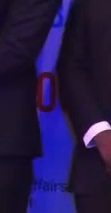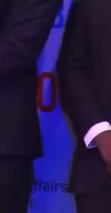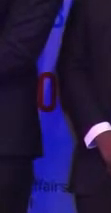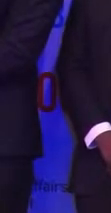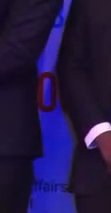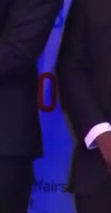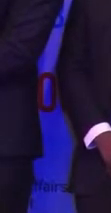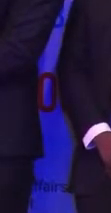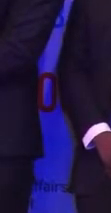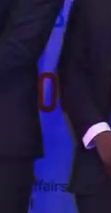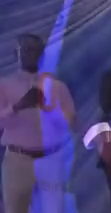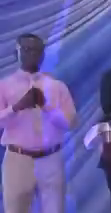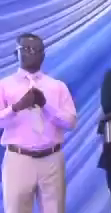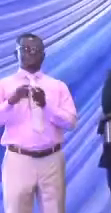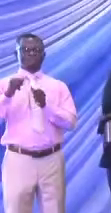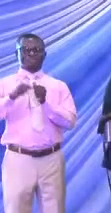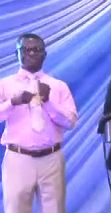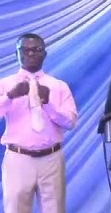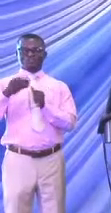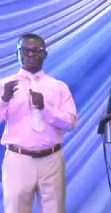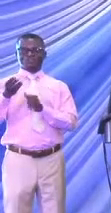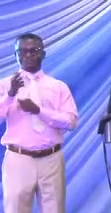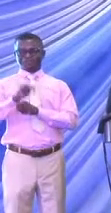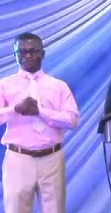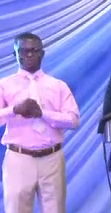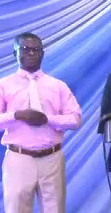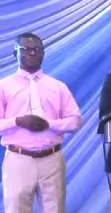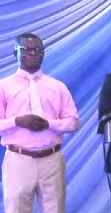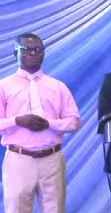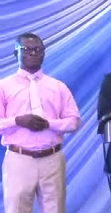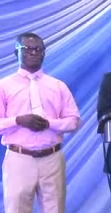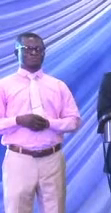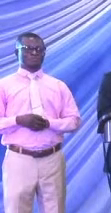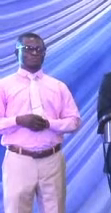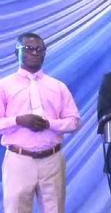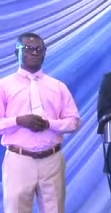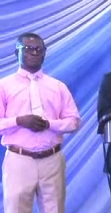to each of the sides.